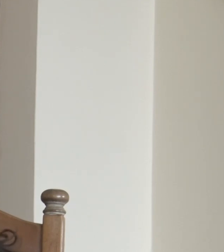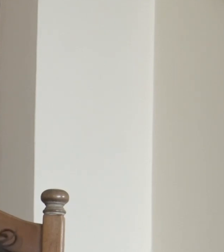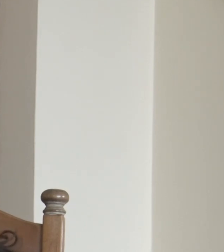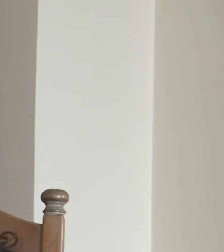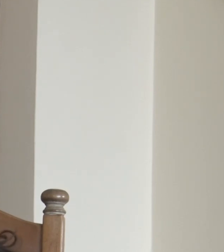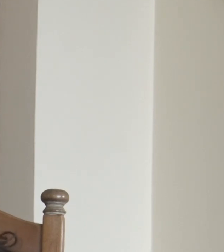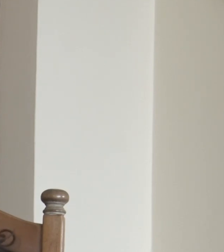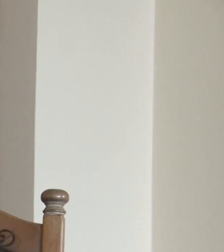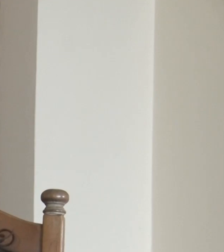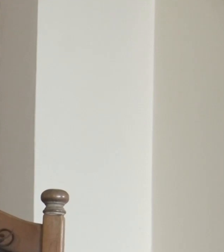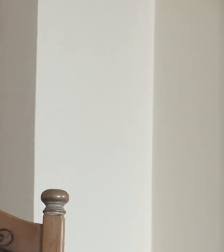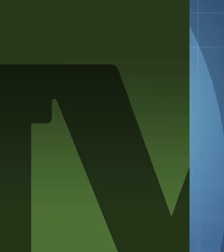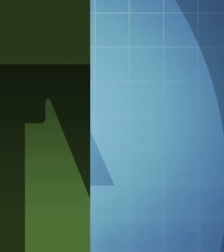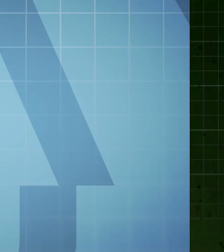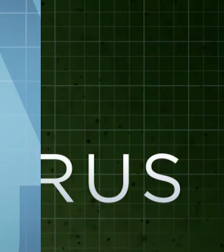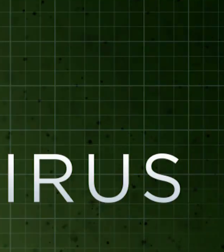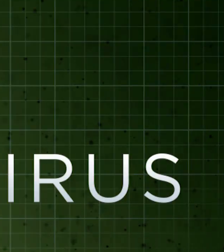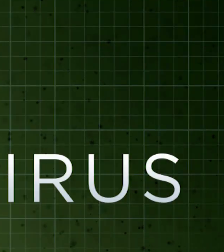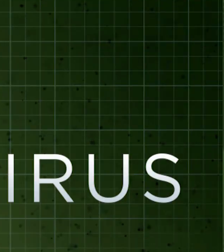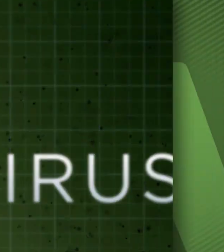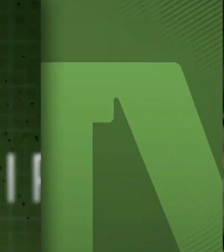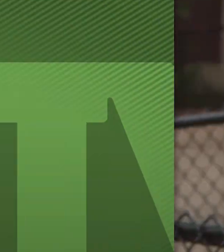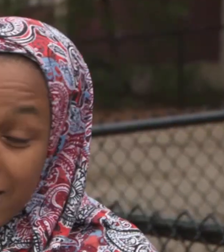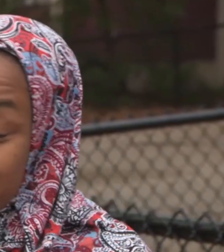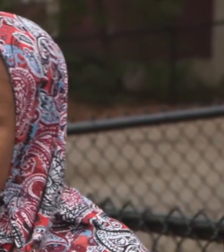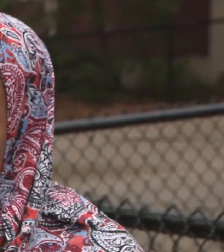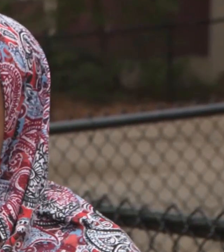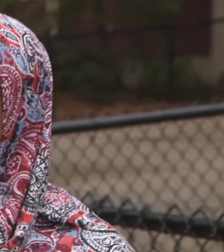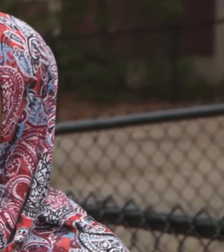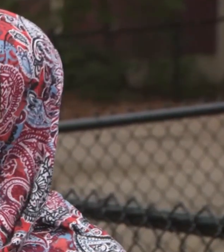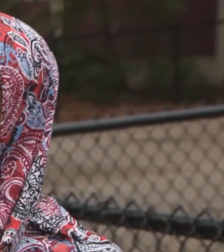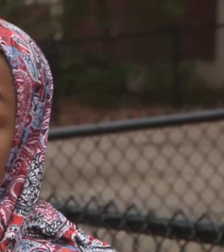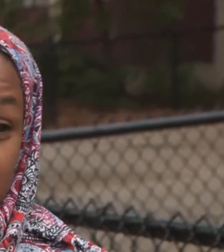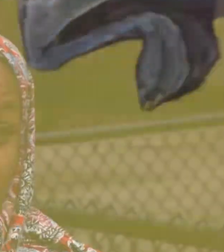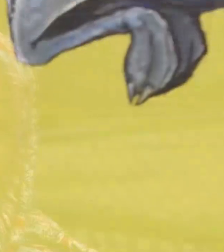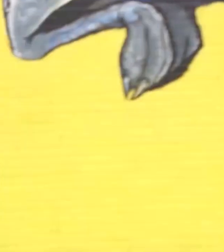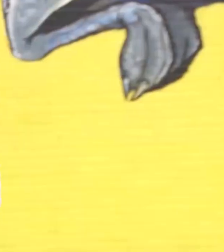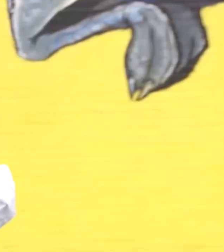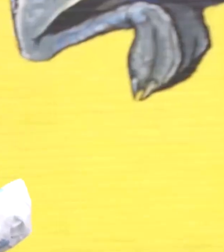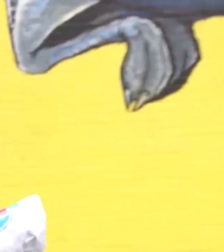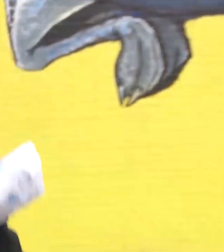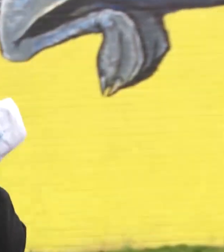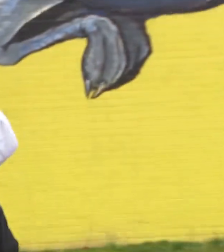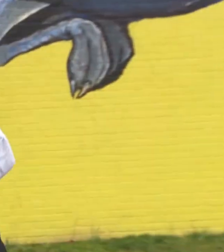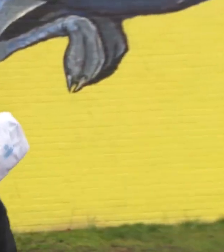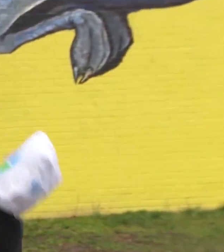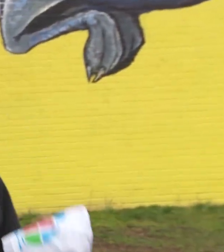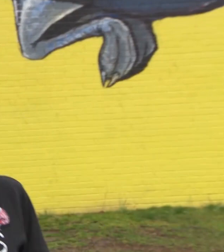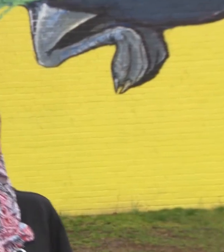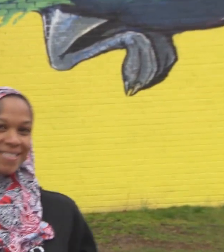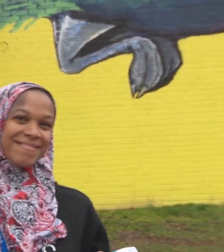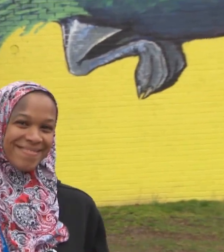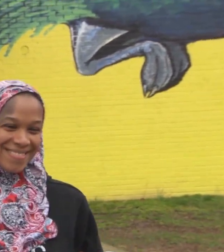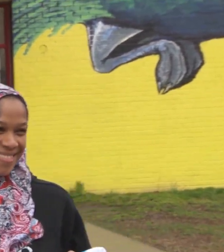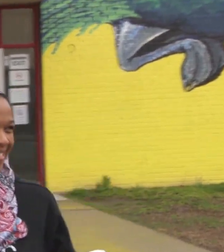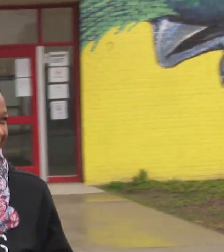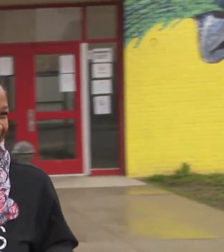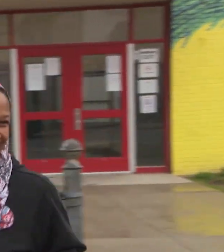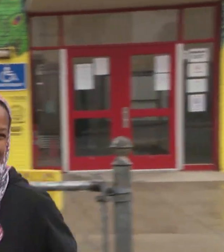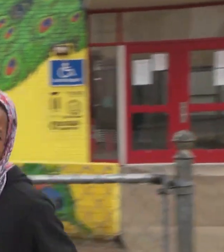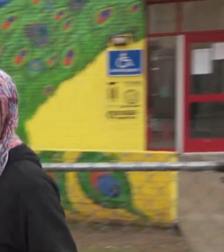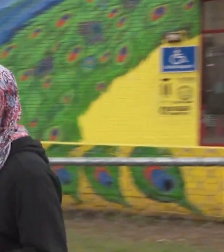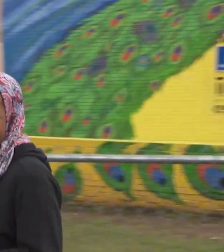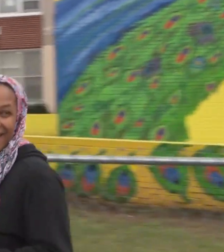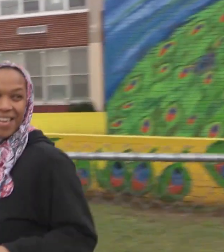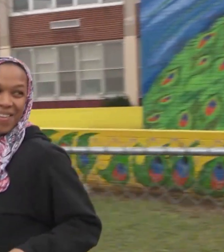correspondent Brenda Flanagan reports. I woke them up. Hey, guys, let's go. Following the coronavirus contingency plan, parents like Dawn